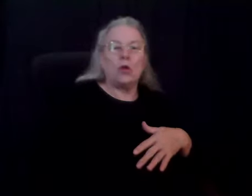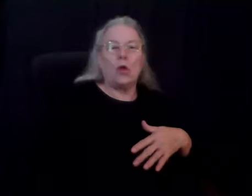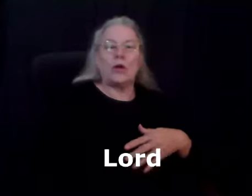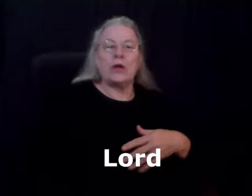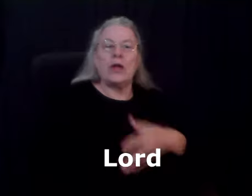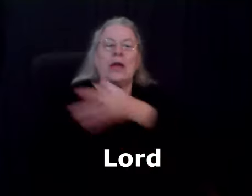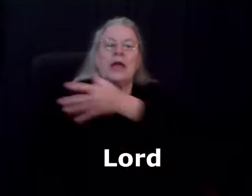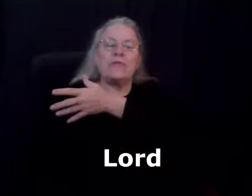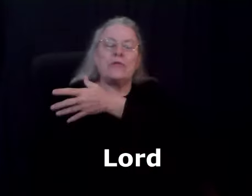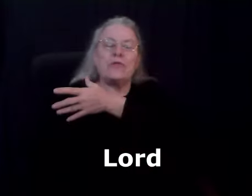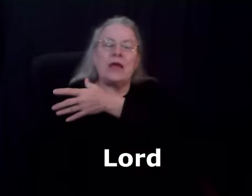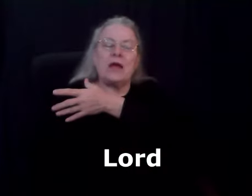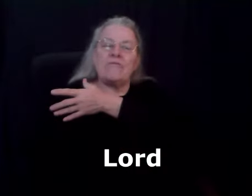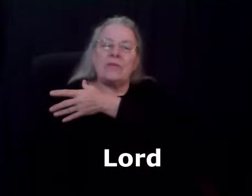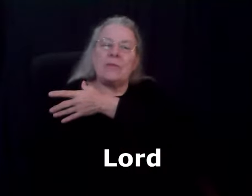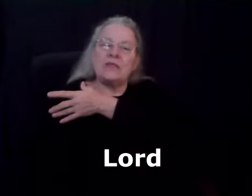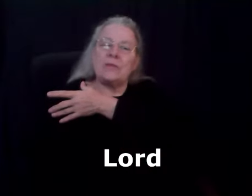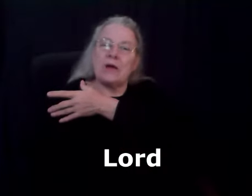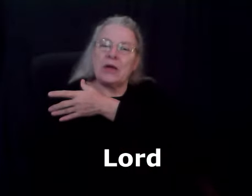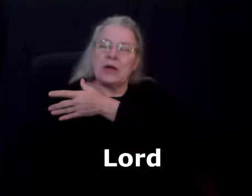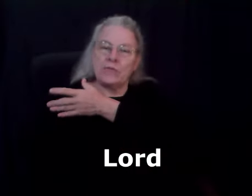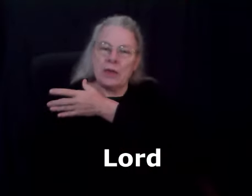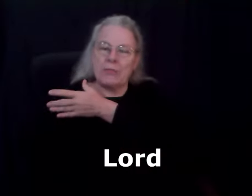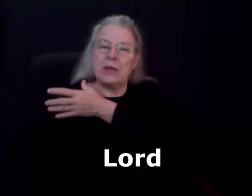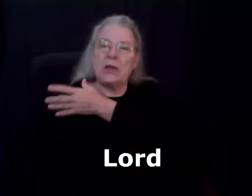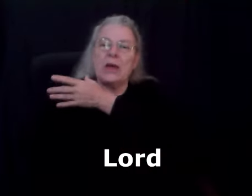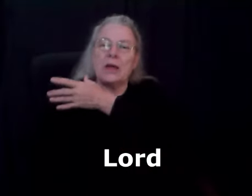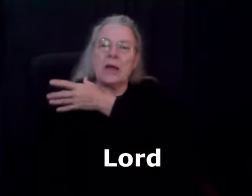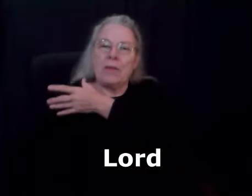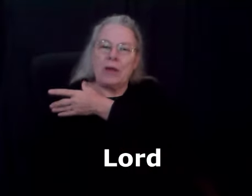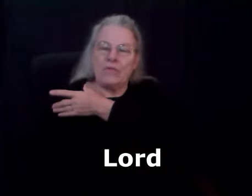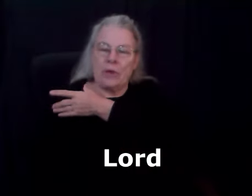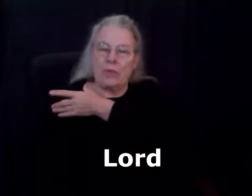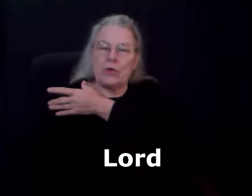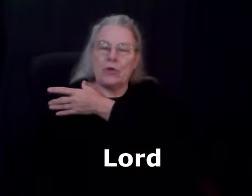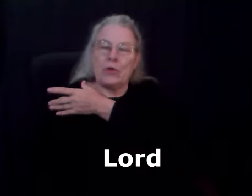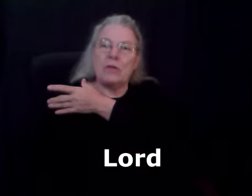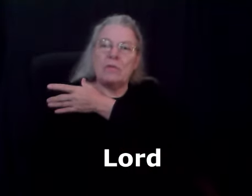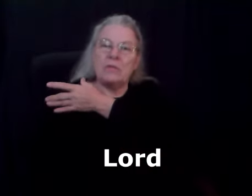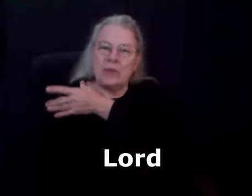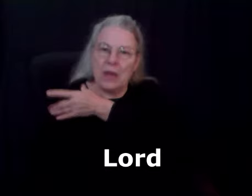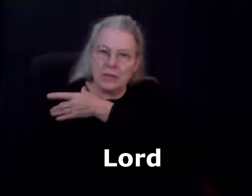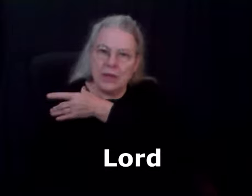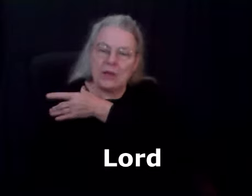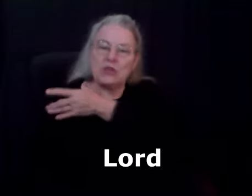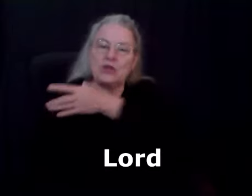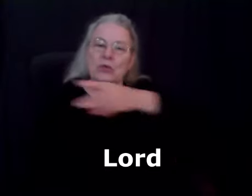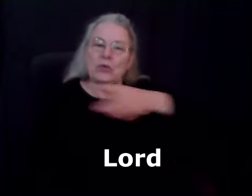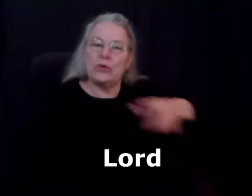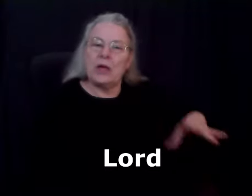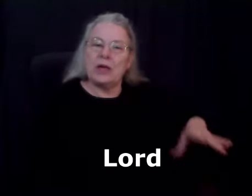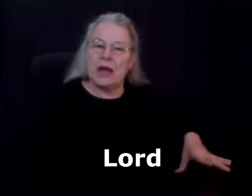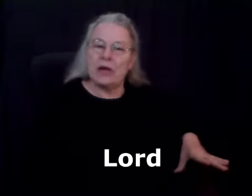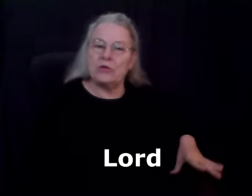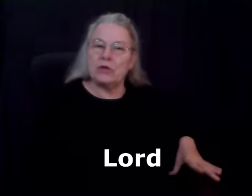Lord, if you think of the Miss America ribbon coming from your non-dominant shoulder down to your